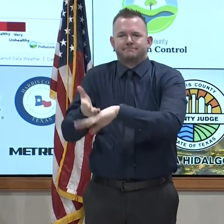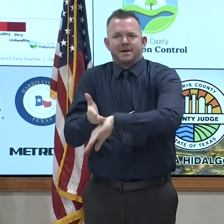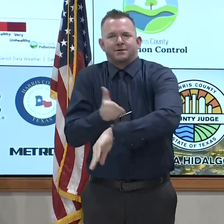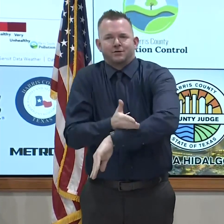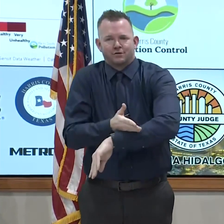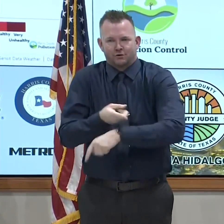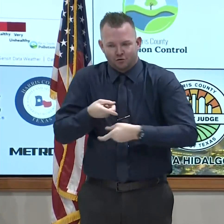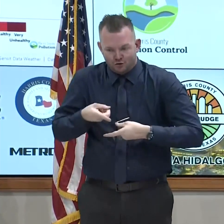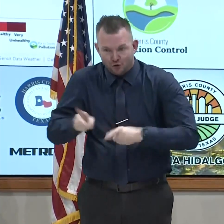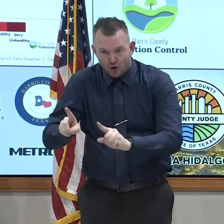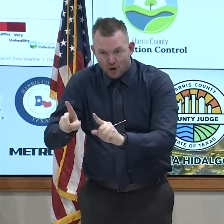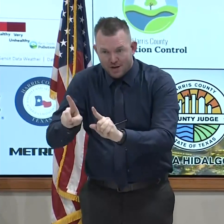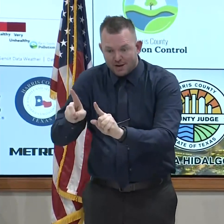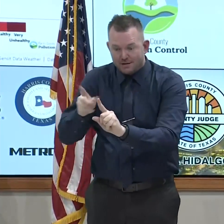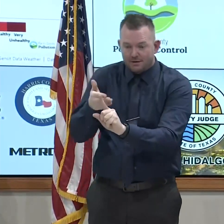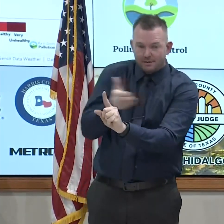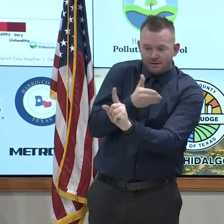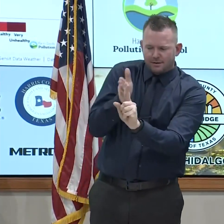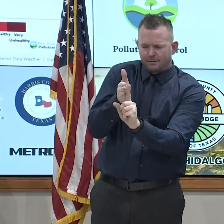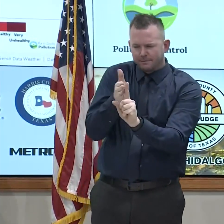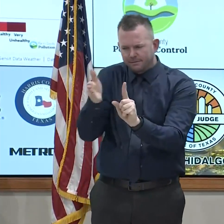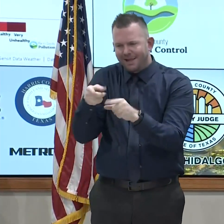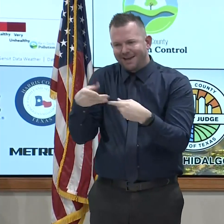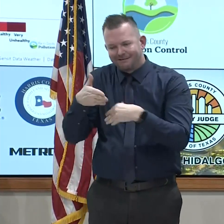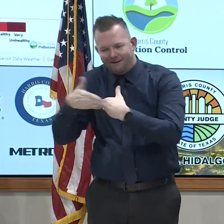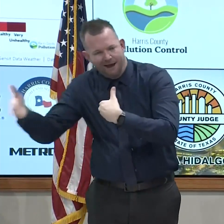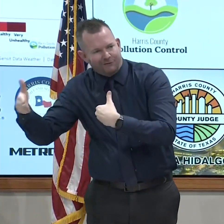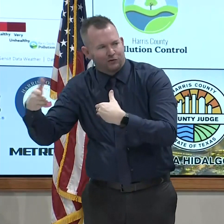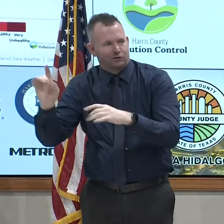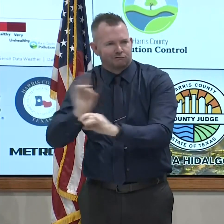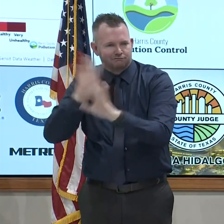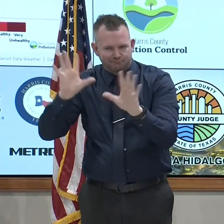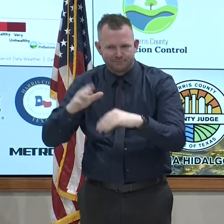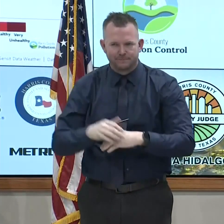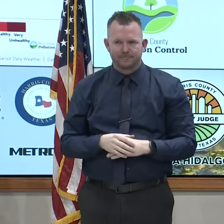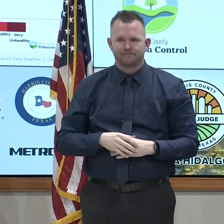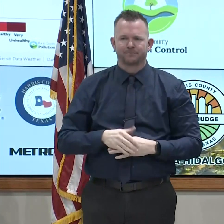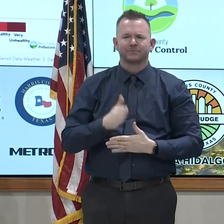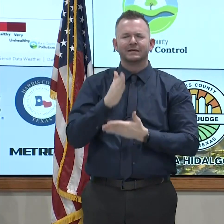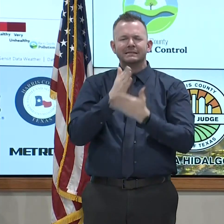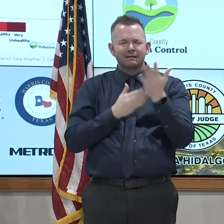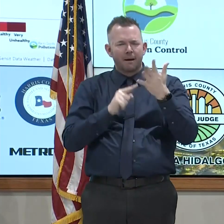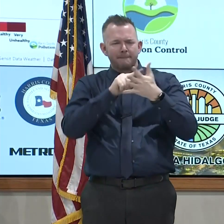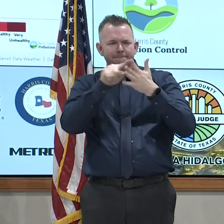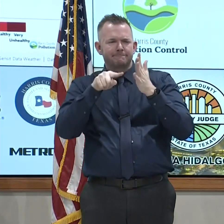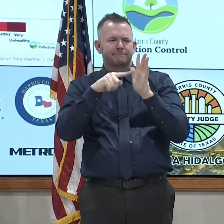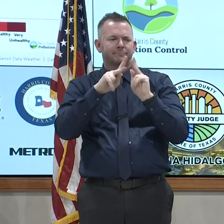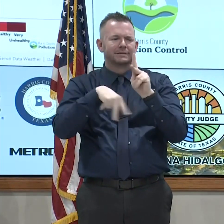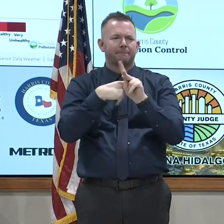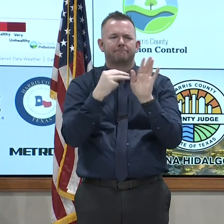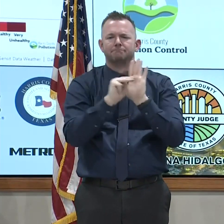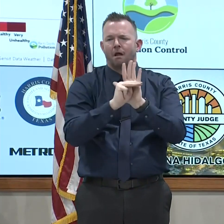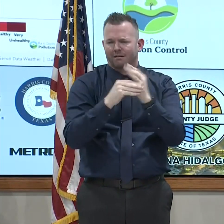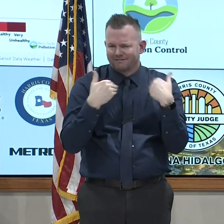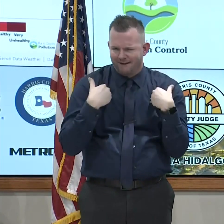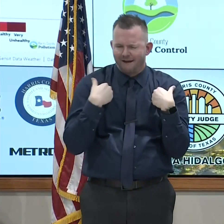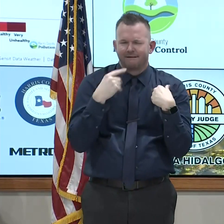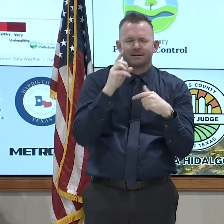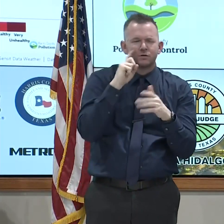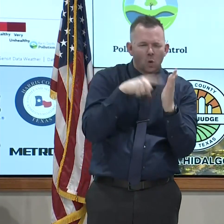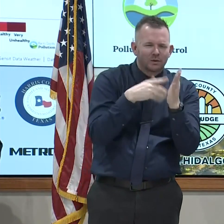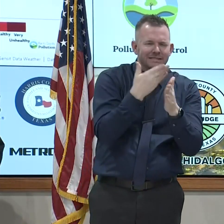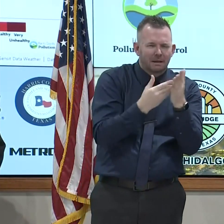on facilitating some desktop exercises to identify gaps that we've identified along the way and make sure that they're properly filled and